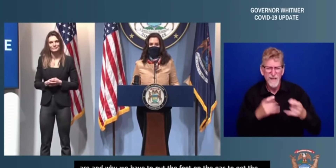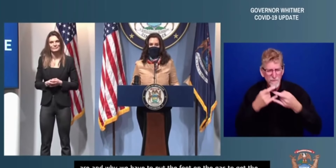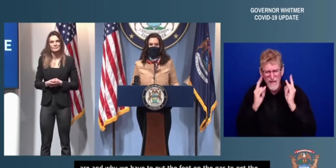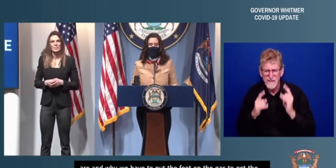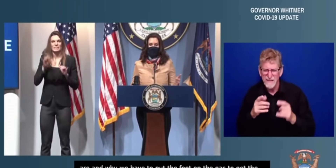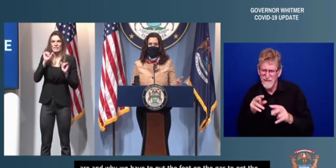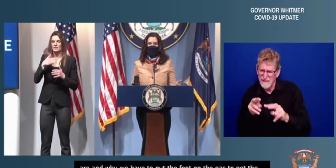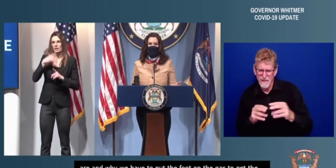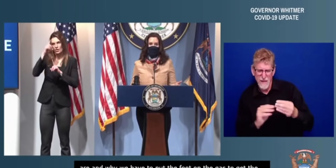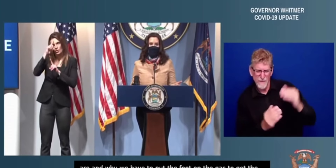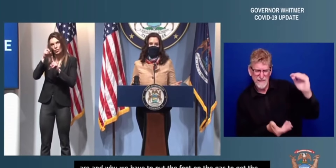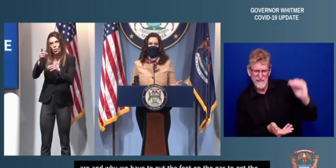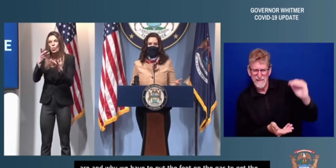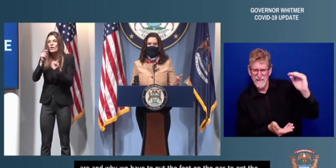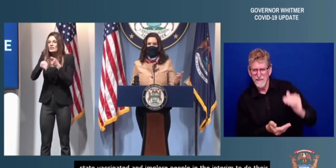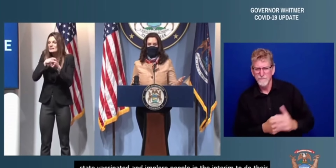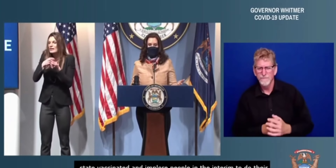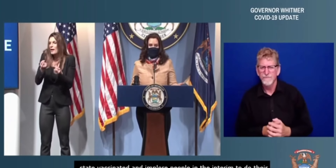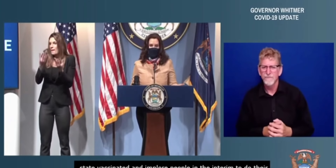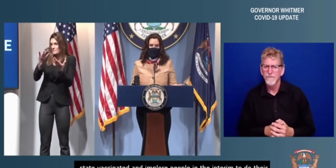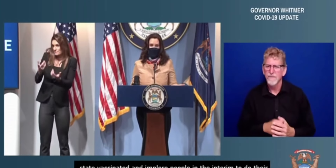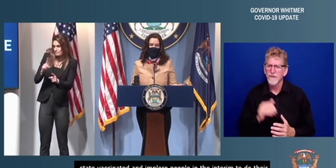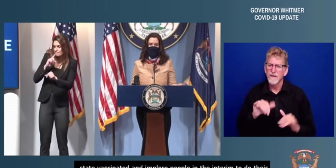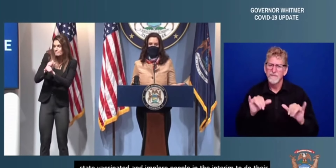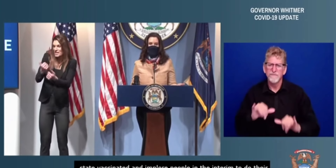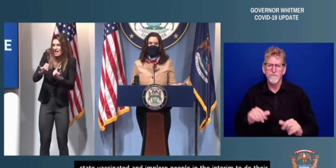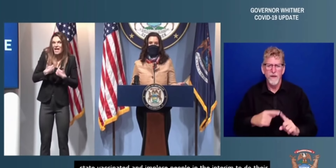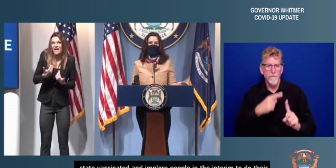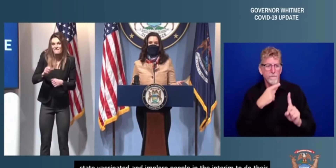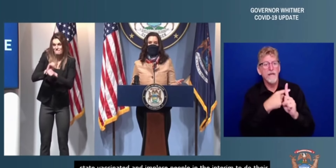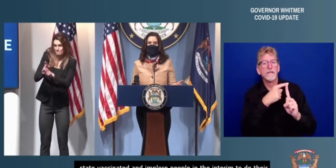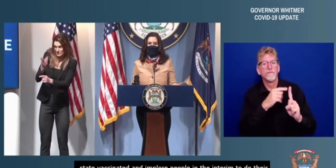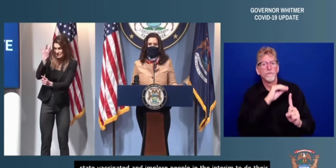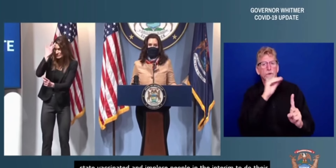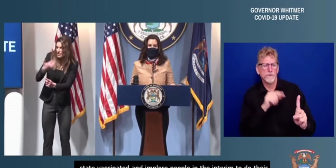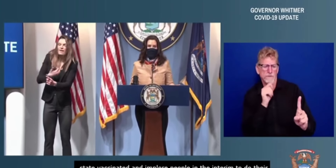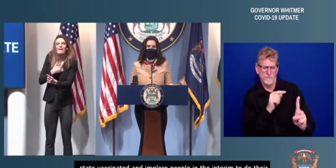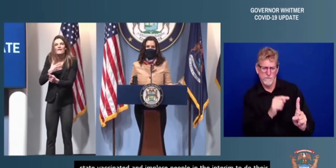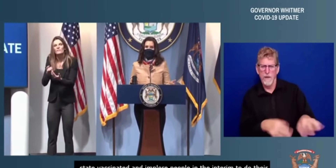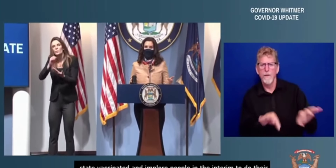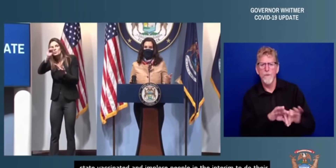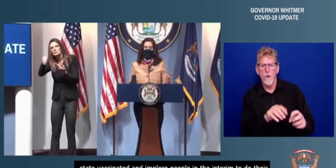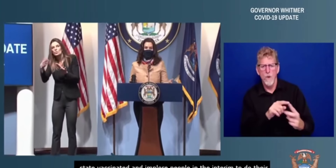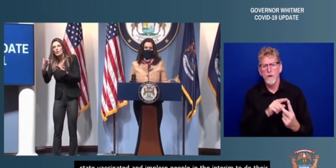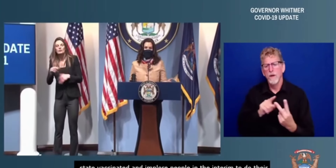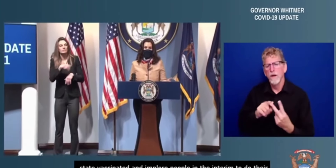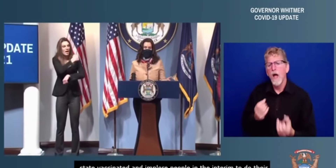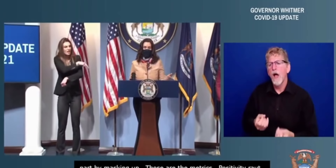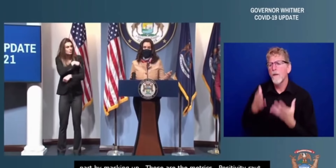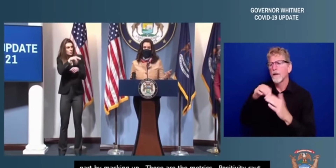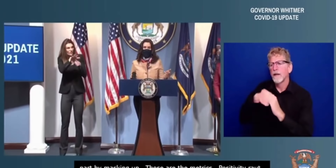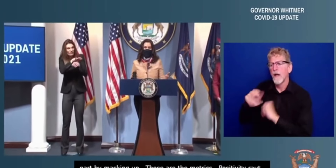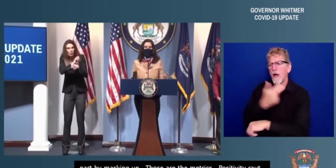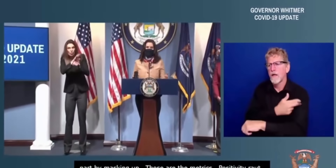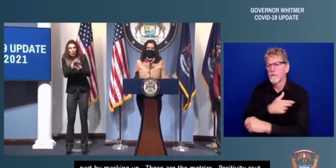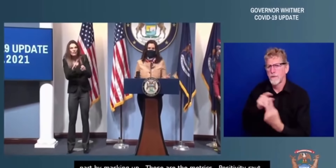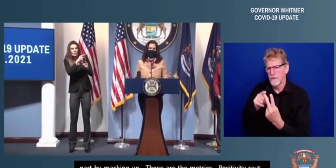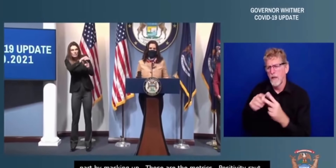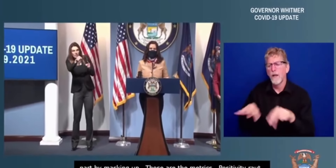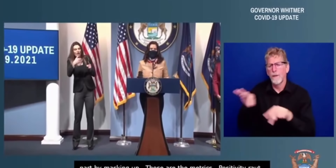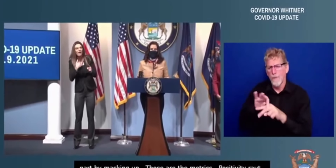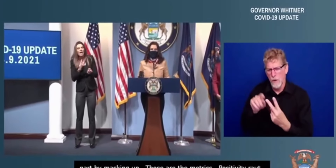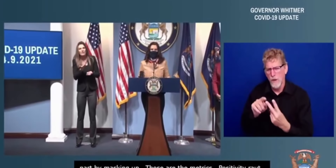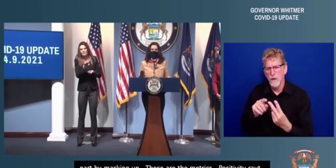the metrics: the positivity rate, the hospitalizations, mortality rates, and context. And